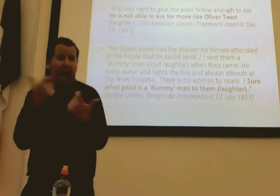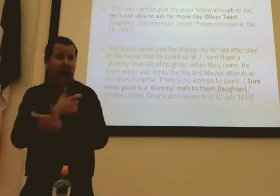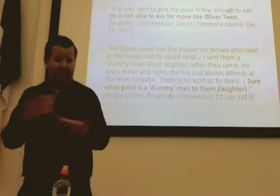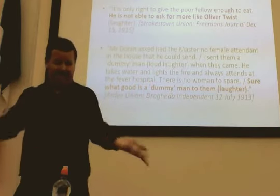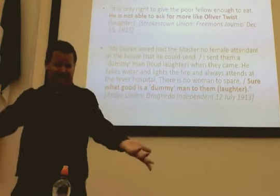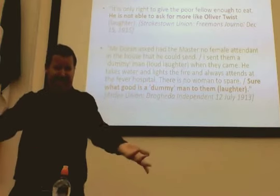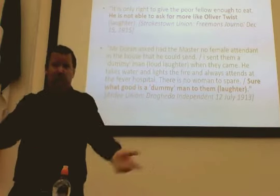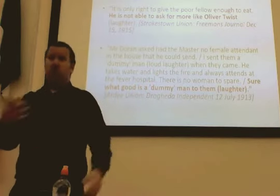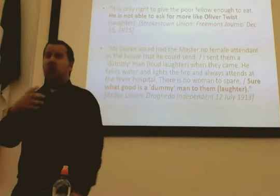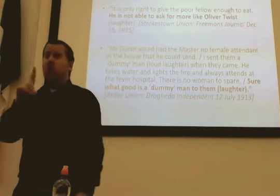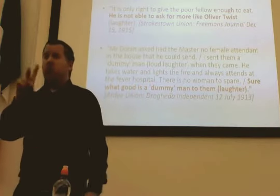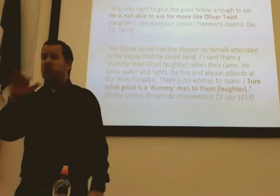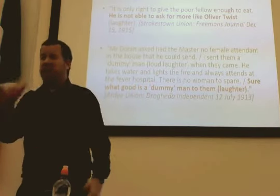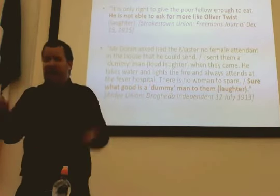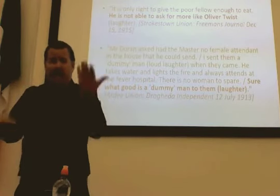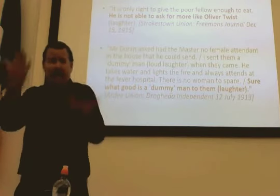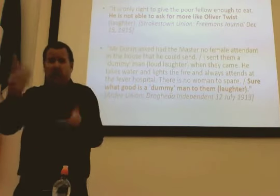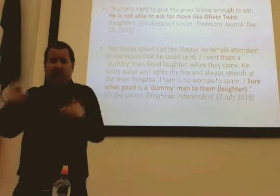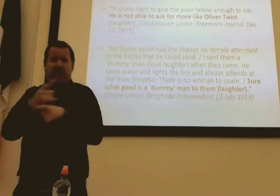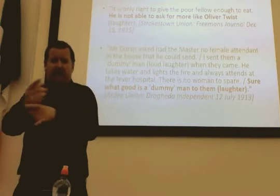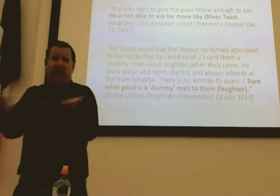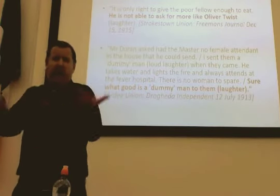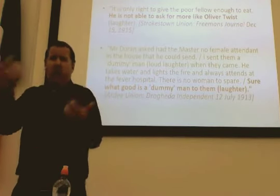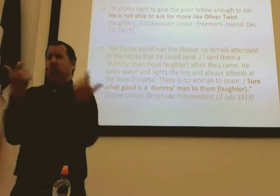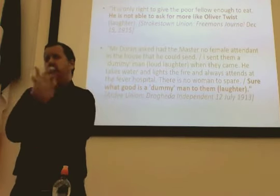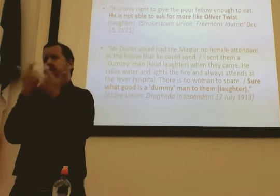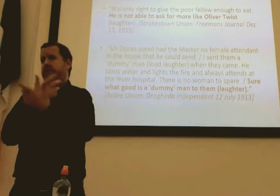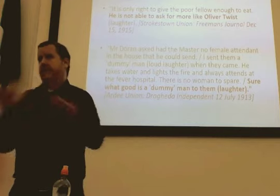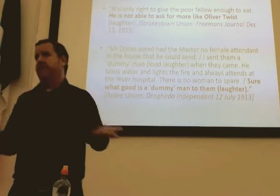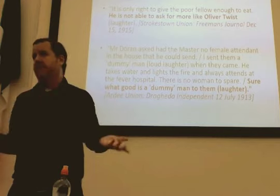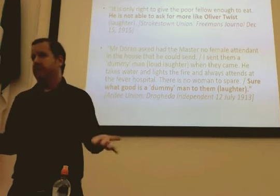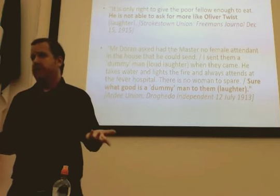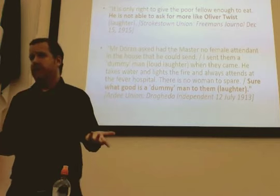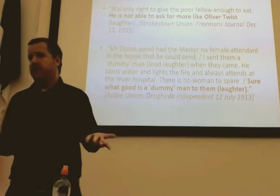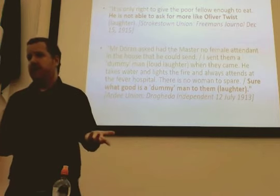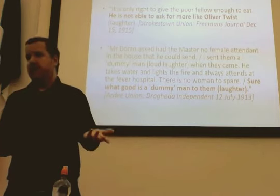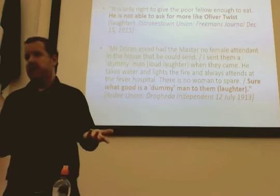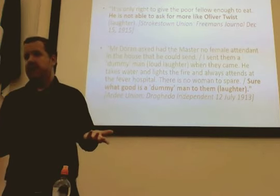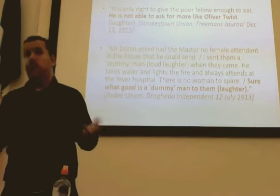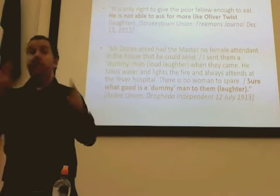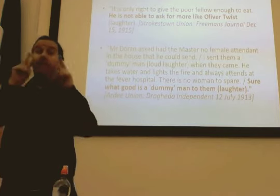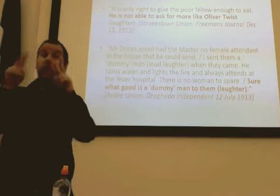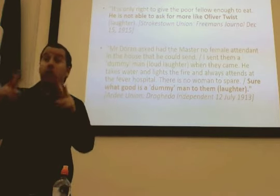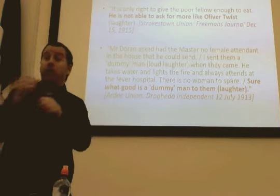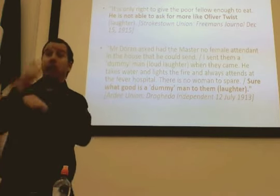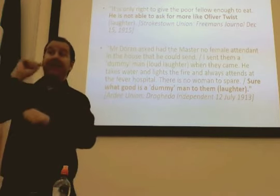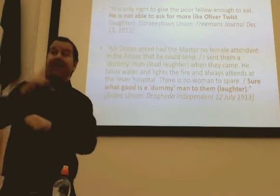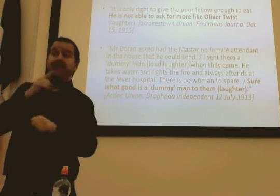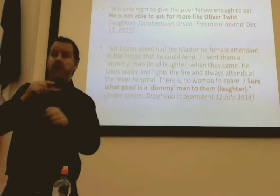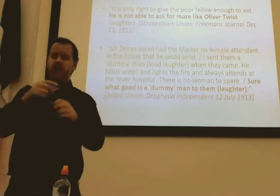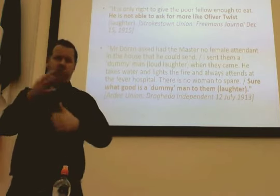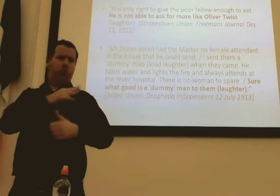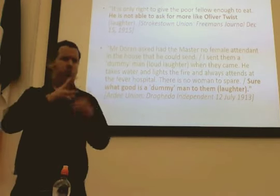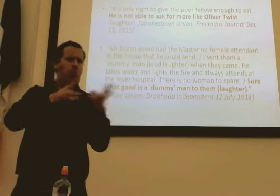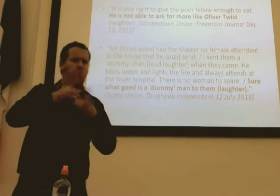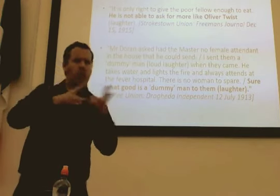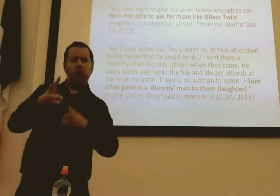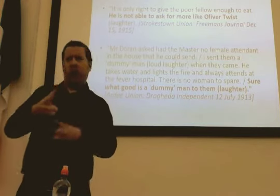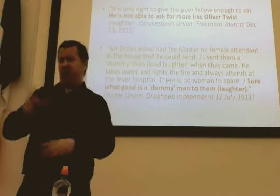sent them one more dummy to help. And he said, oh, sure, a dummy, how can they help? And then they were having a laugh over that. So that just shows the different